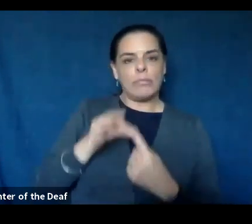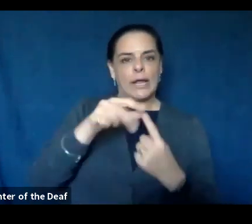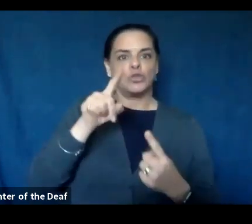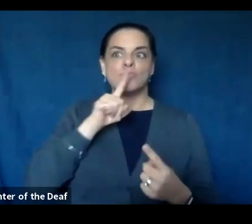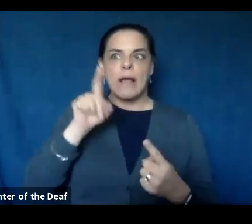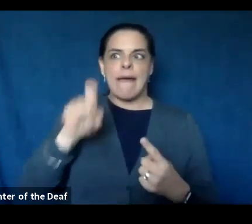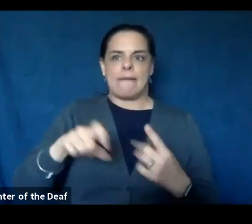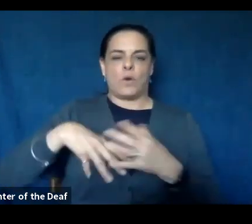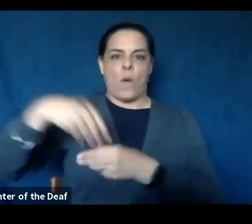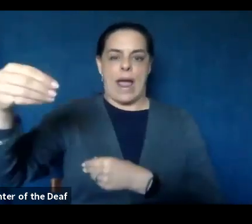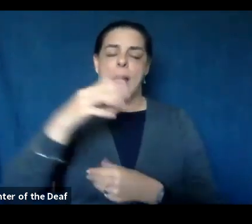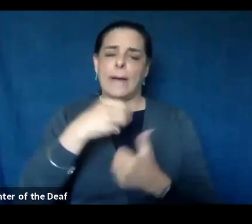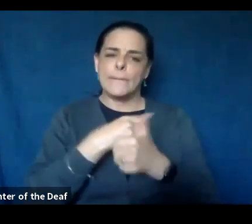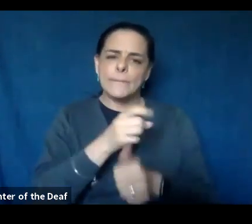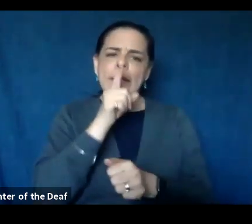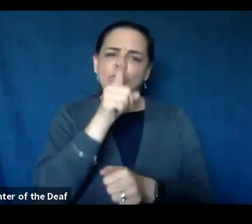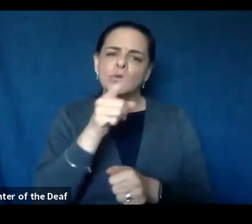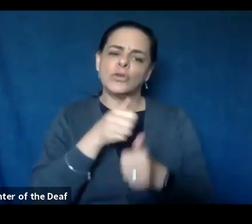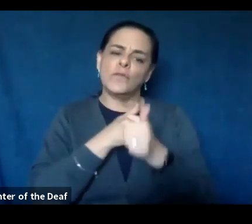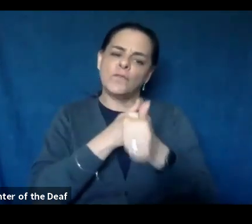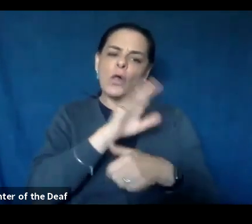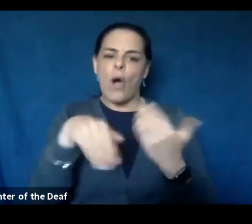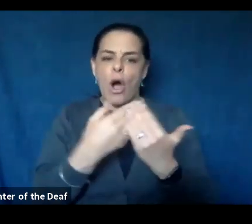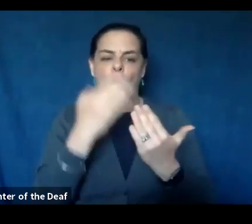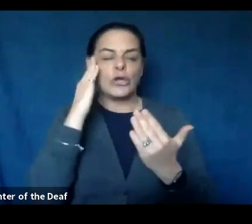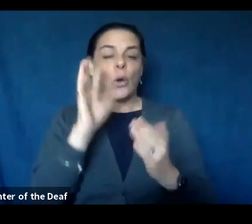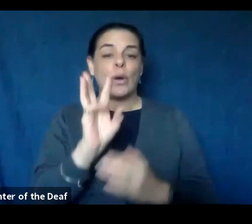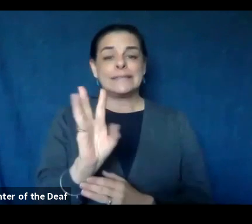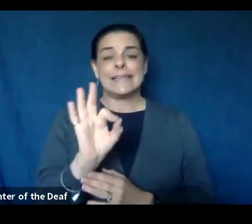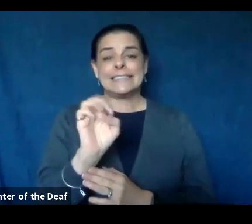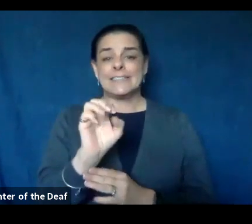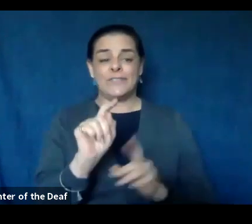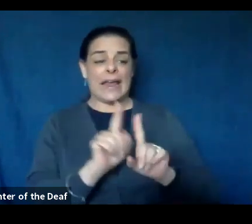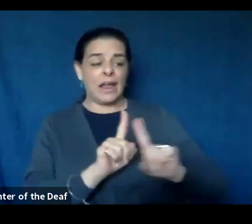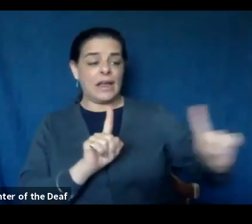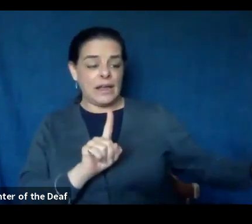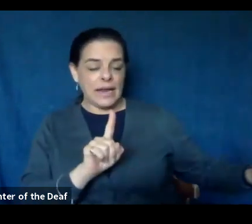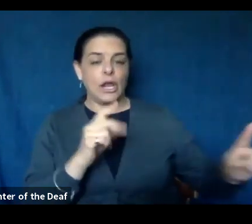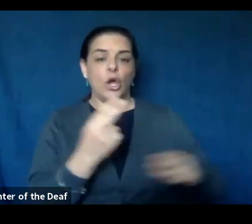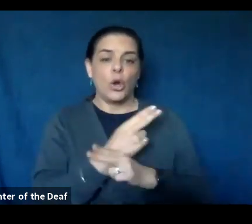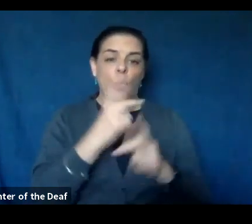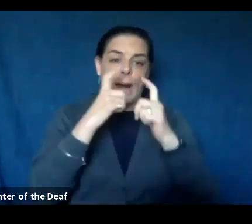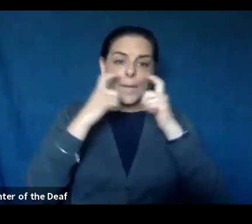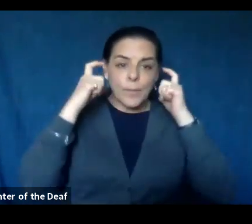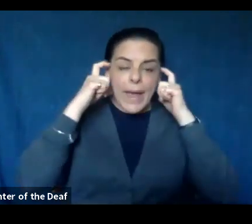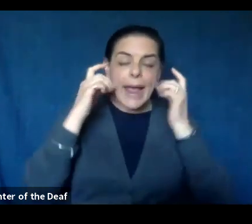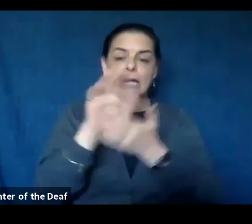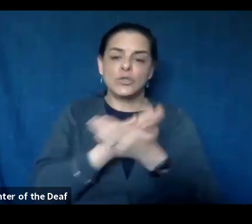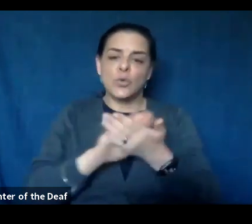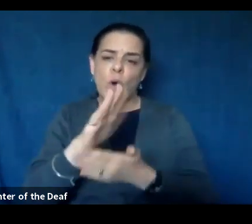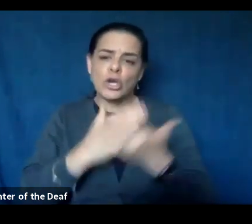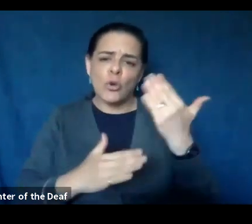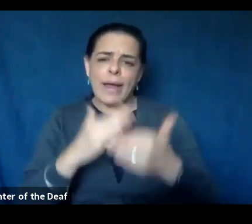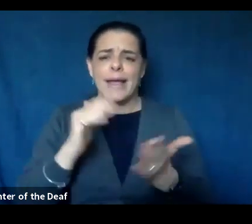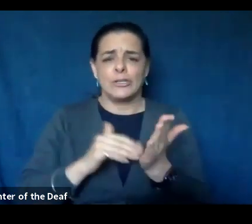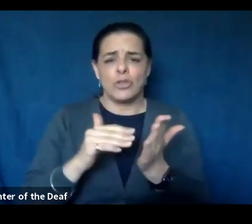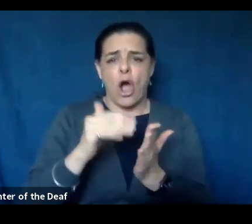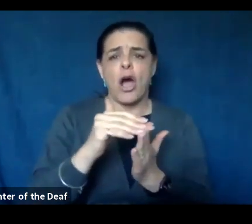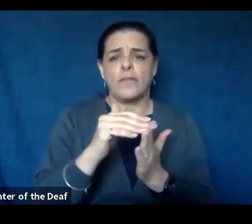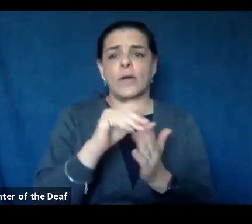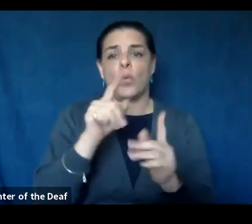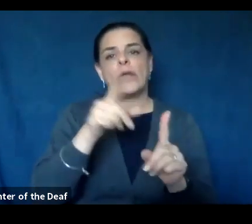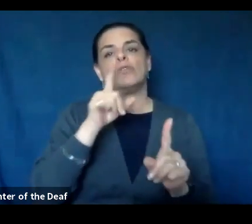sure you're following all those parameters, staying 6 feet away from people and wearing masks and washing your hands frequently when you do have to go out.